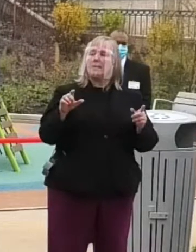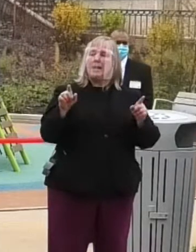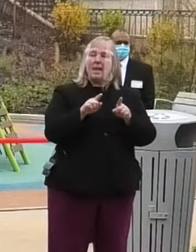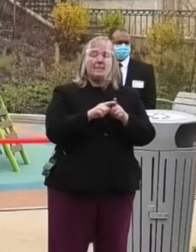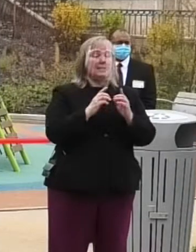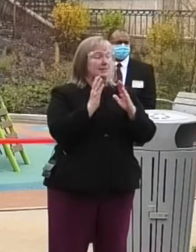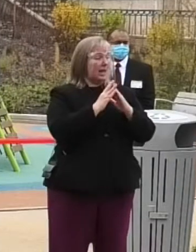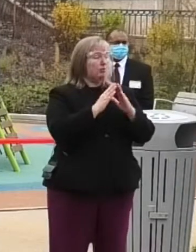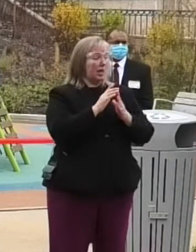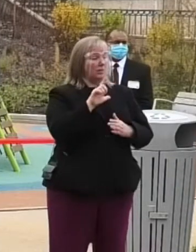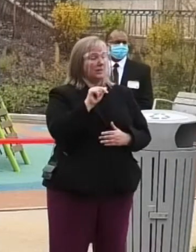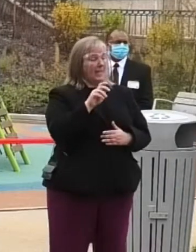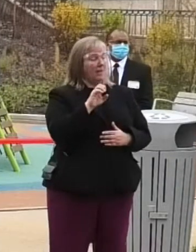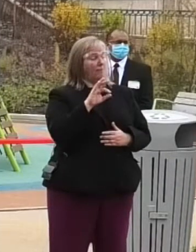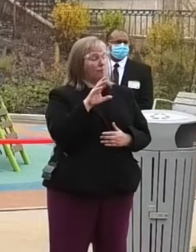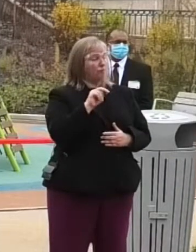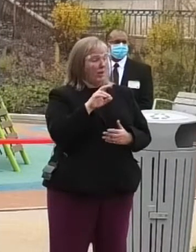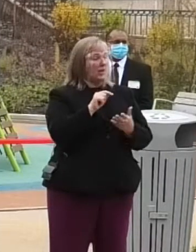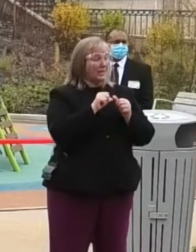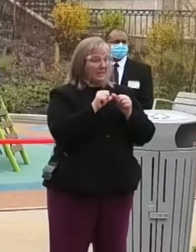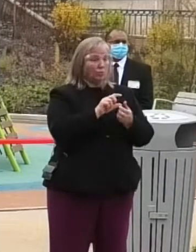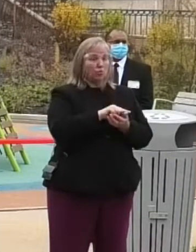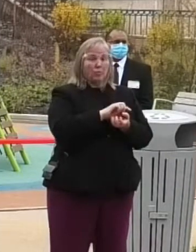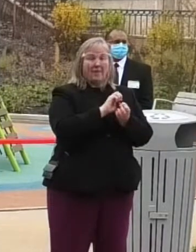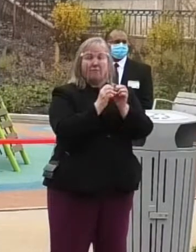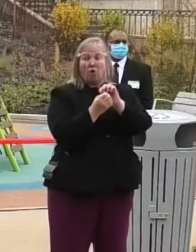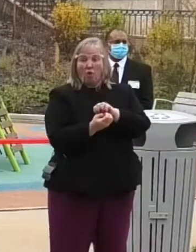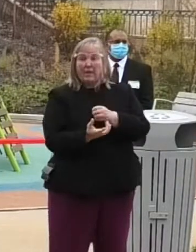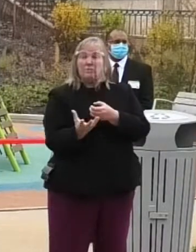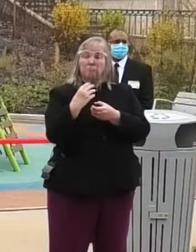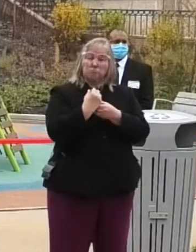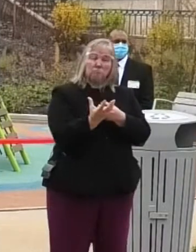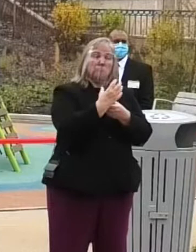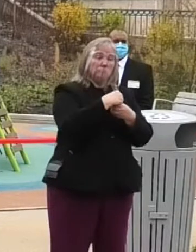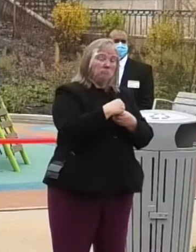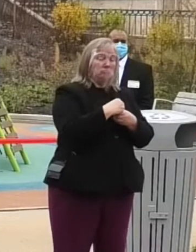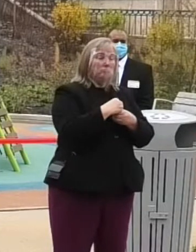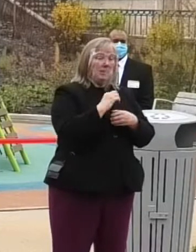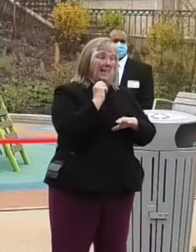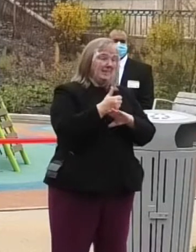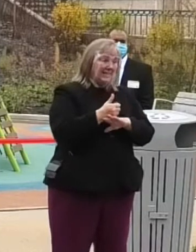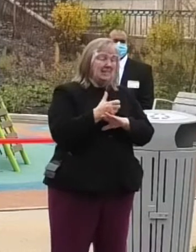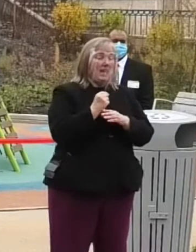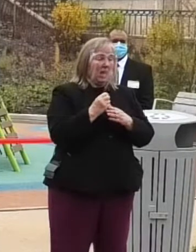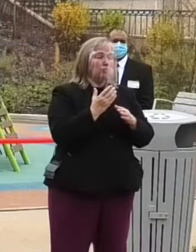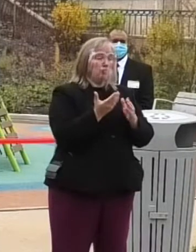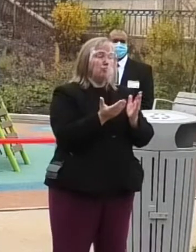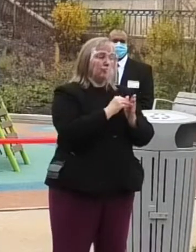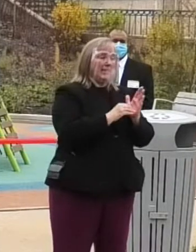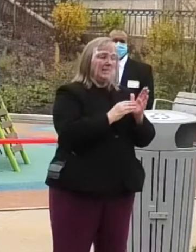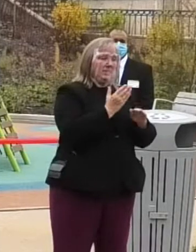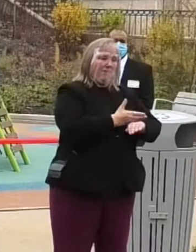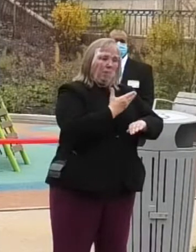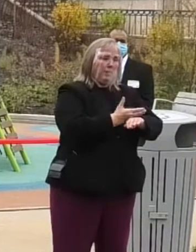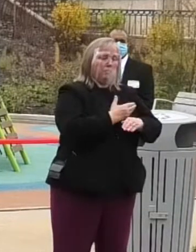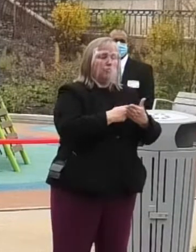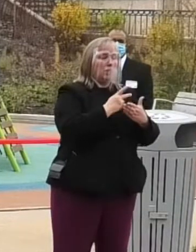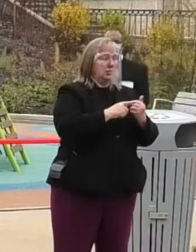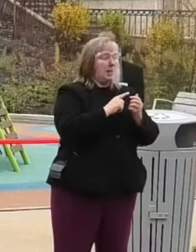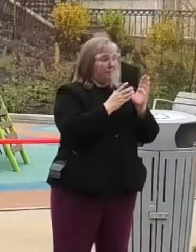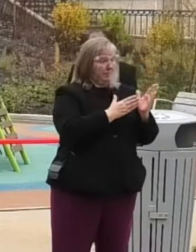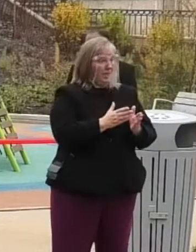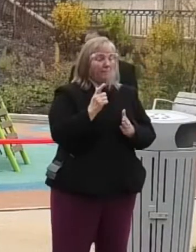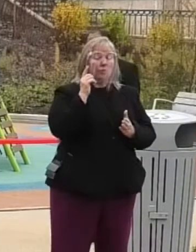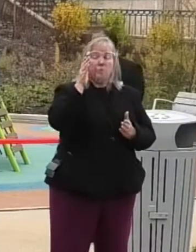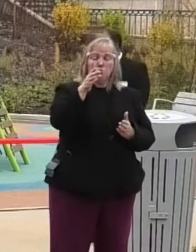As the downtown lakefront continues to evolve, incorporating the existing redevelopment projects and those planned for the future, the